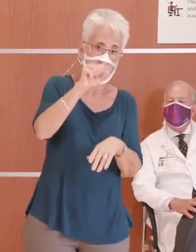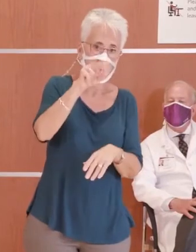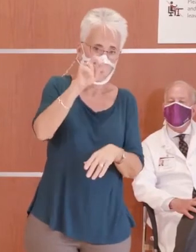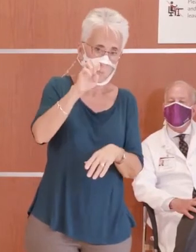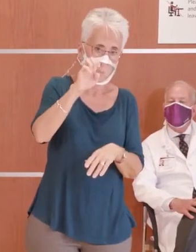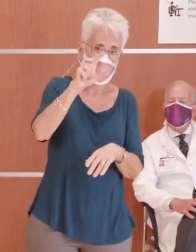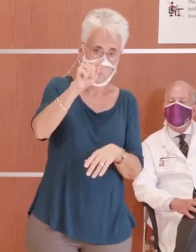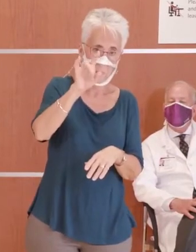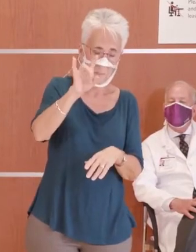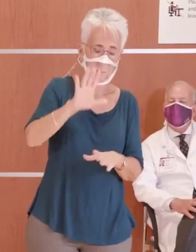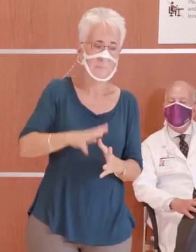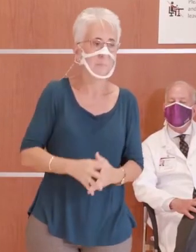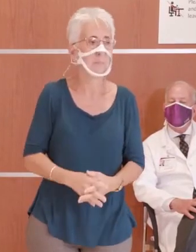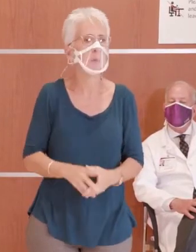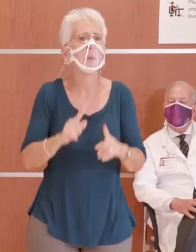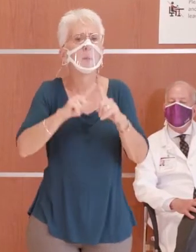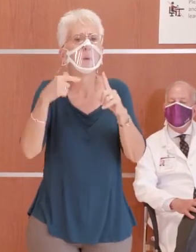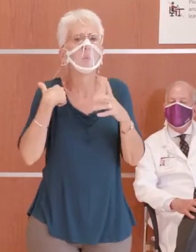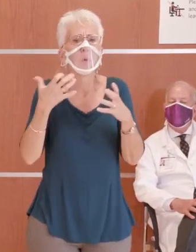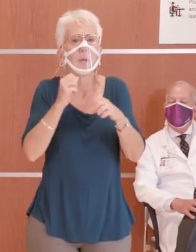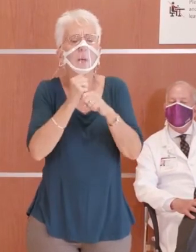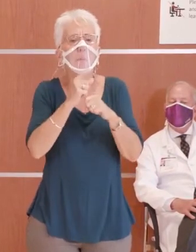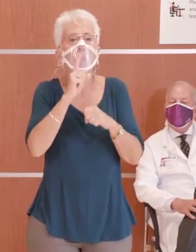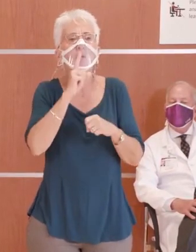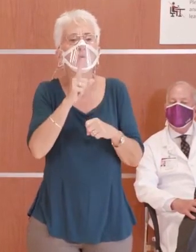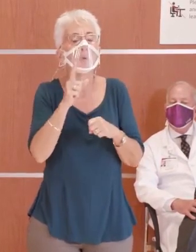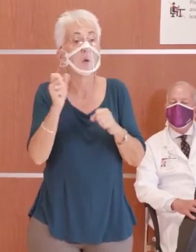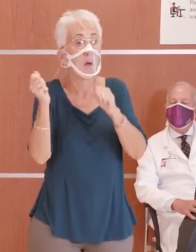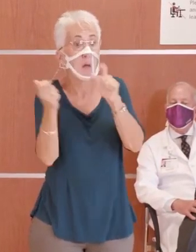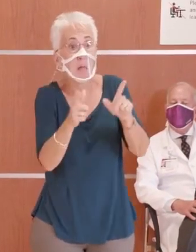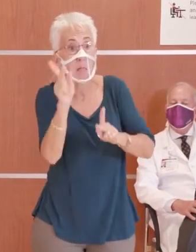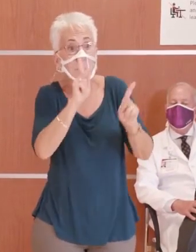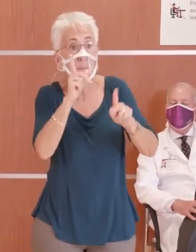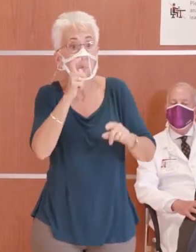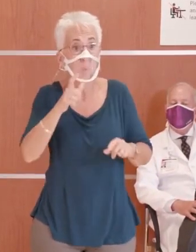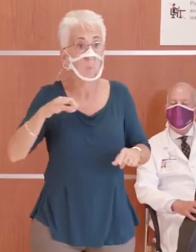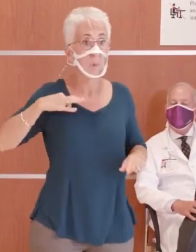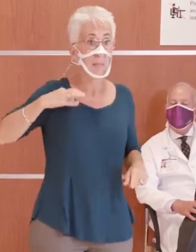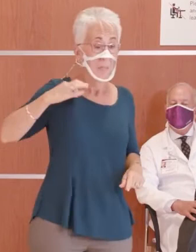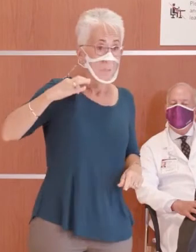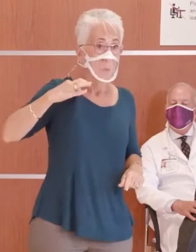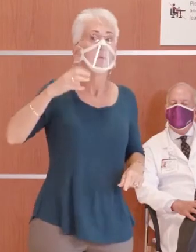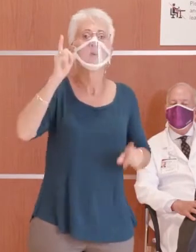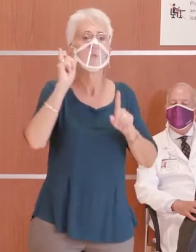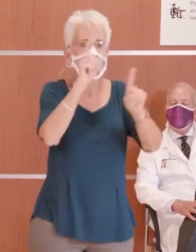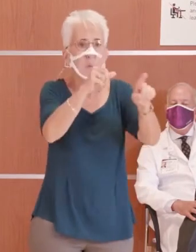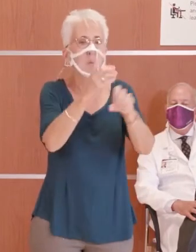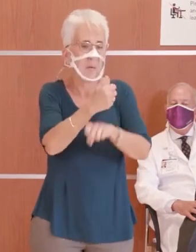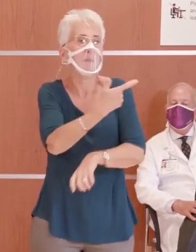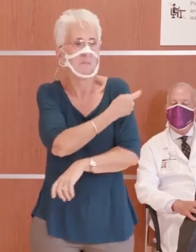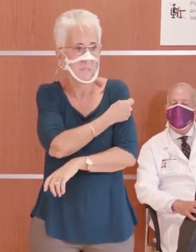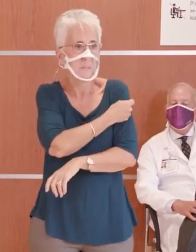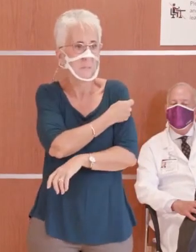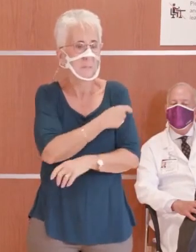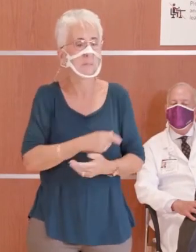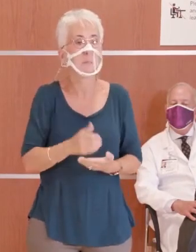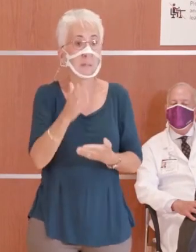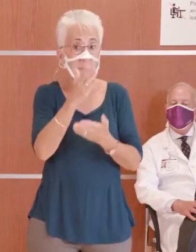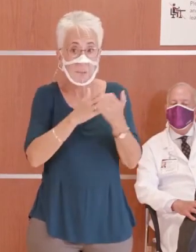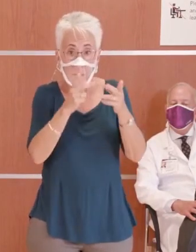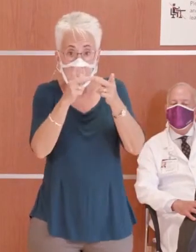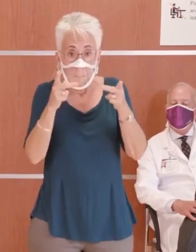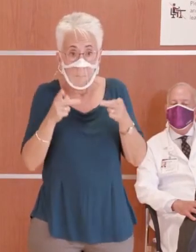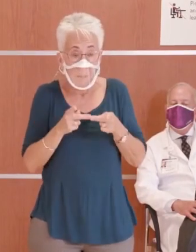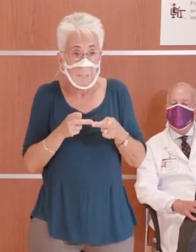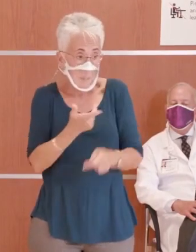stated. But we want to make sure that every eligible Pennsylvanian gets vaccinated. We know that there are some areas